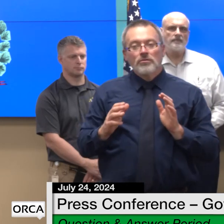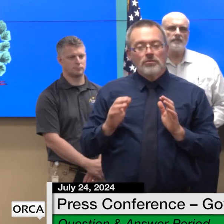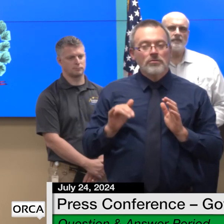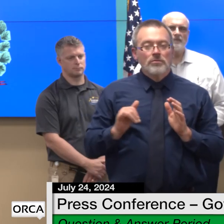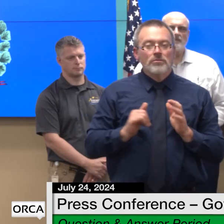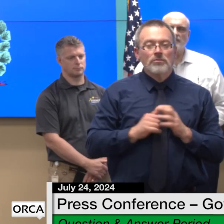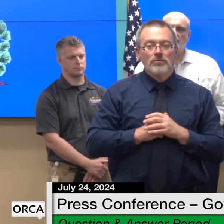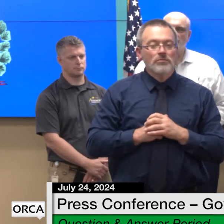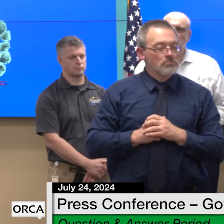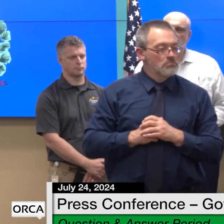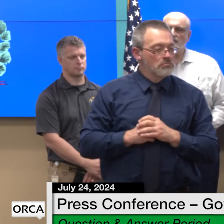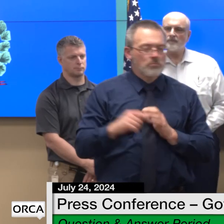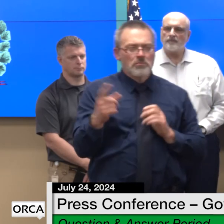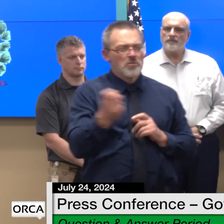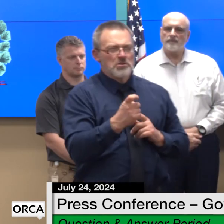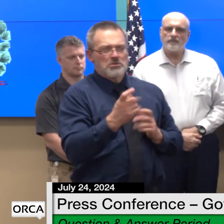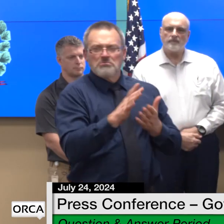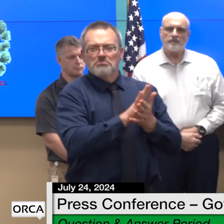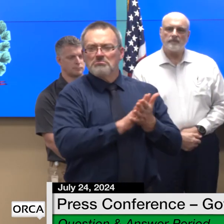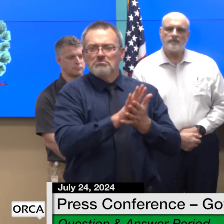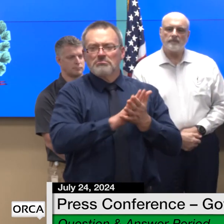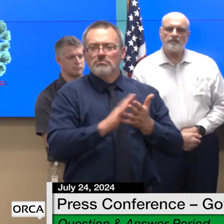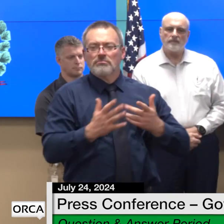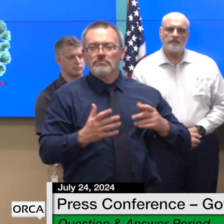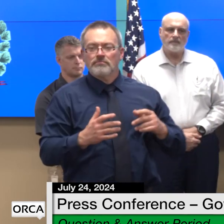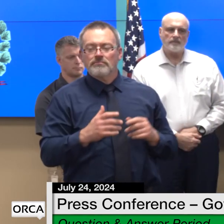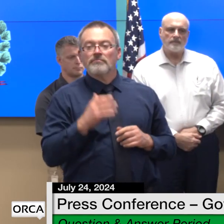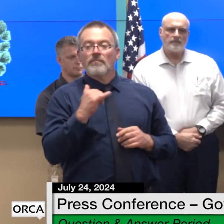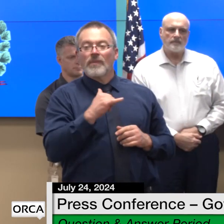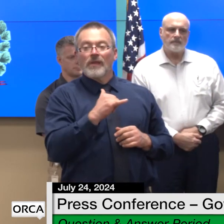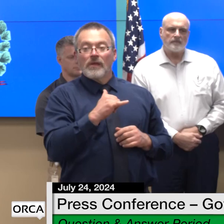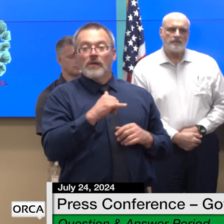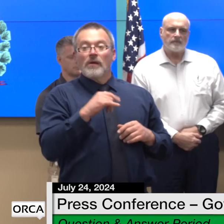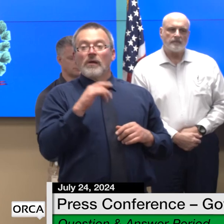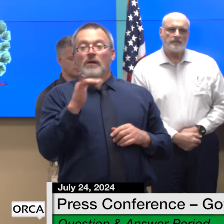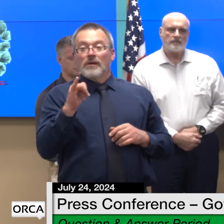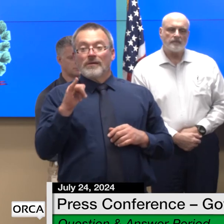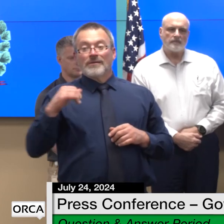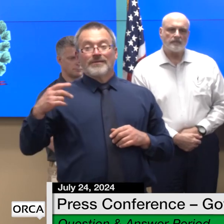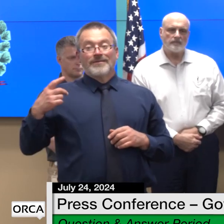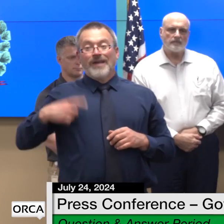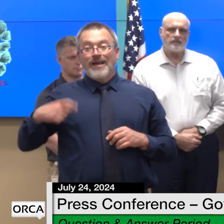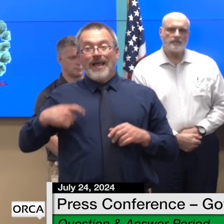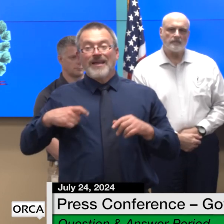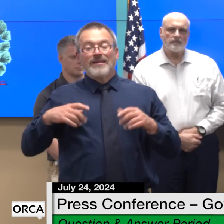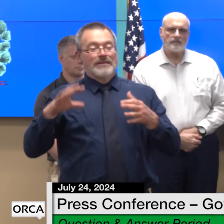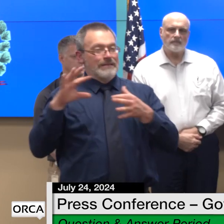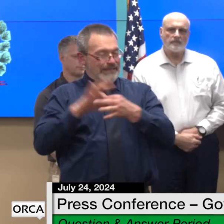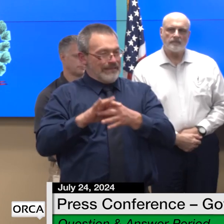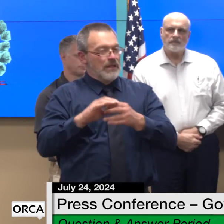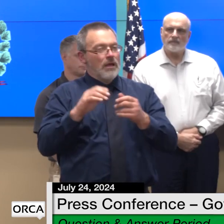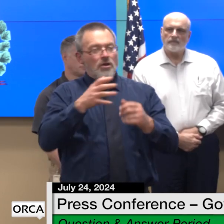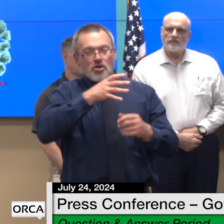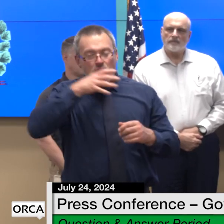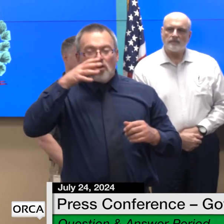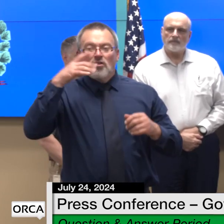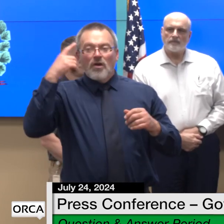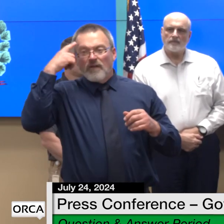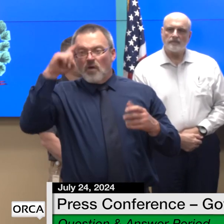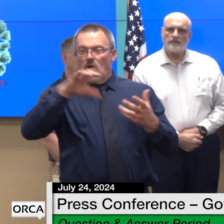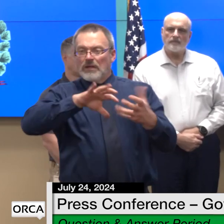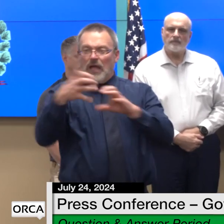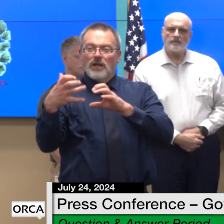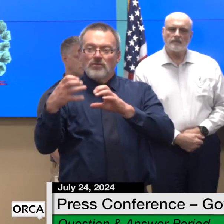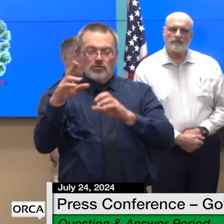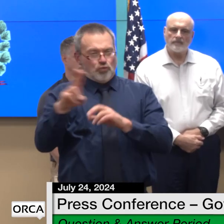I know that the delegation has requested an agricultural disaster declaration from USDA. Have you heard from